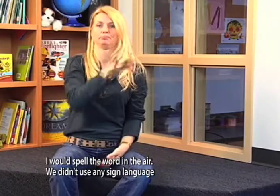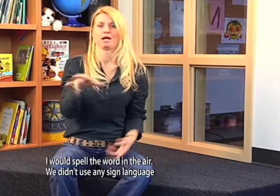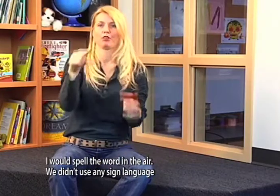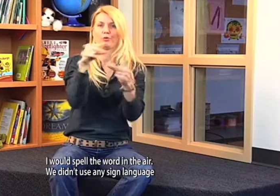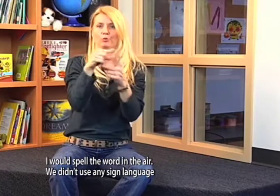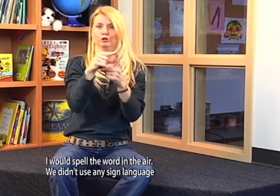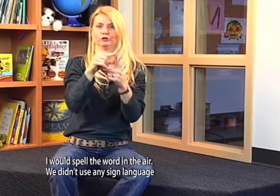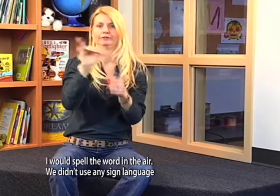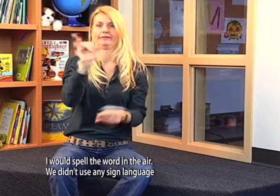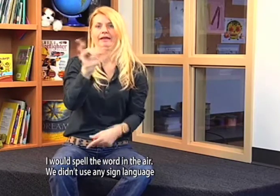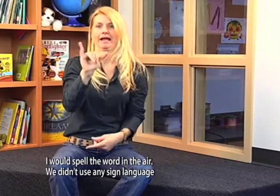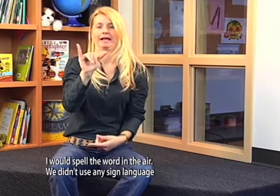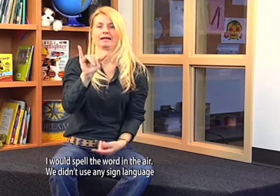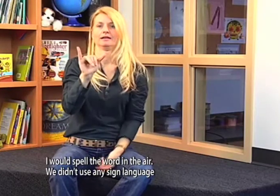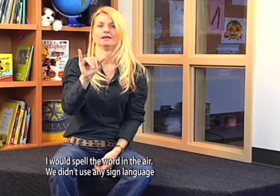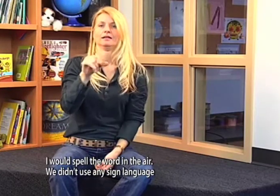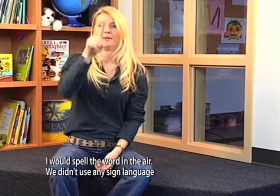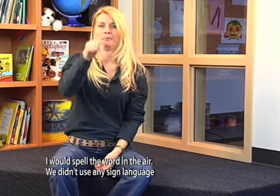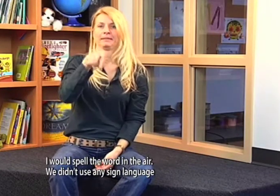would spell the word in the air.